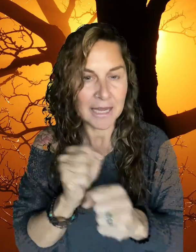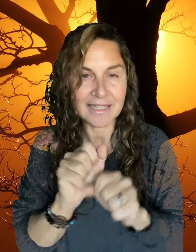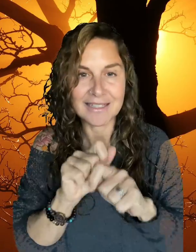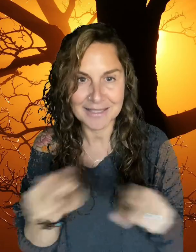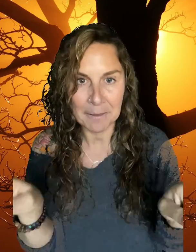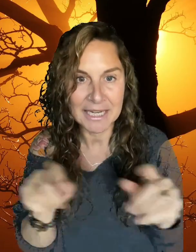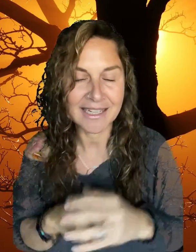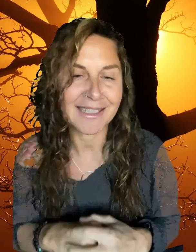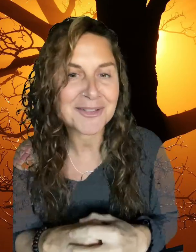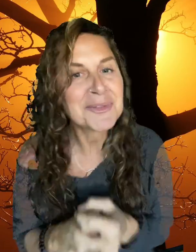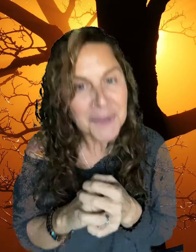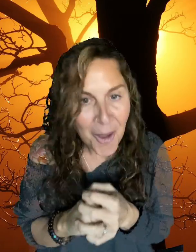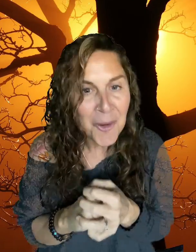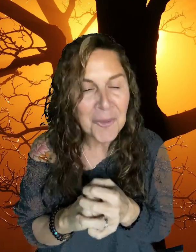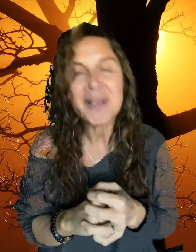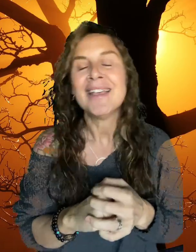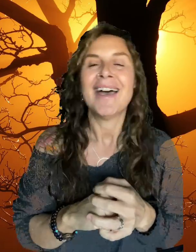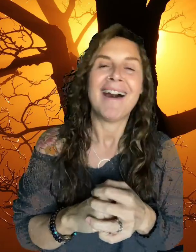and disseminated. So